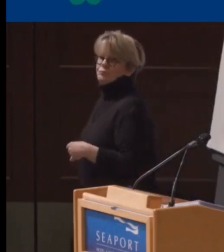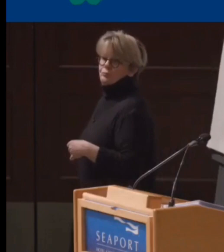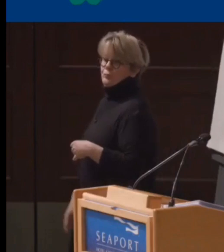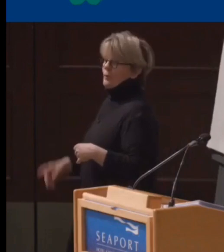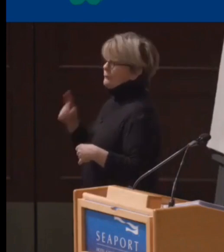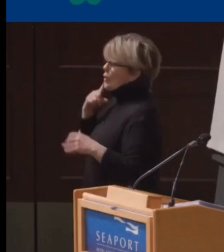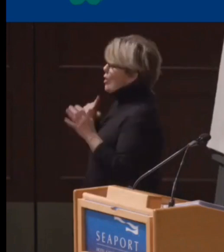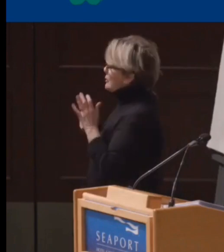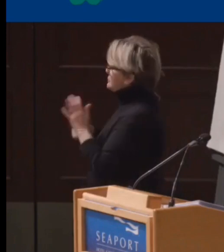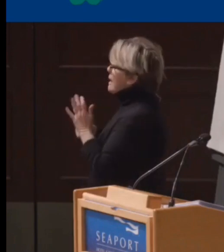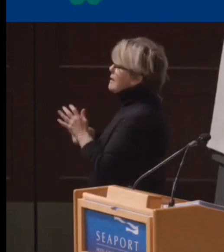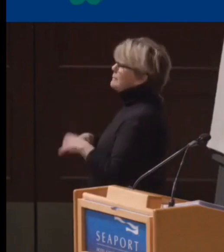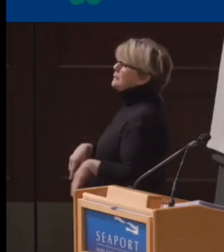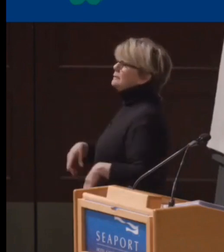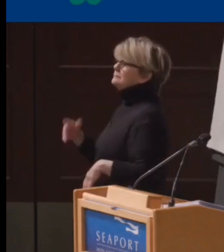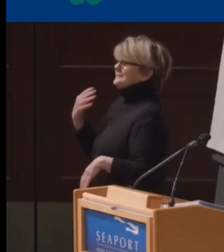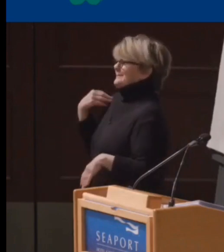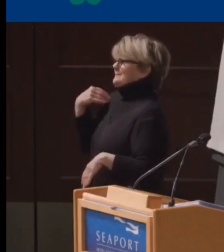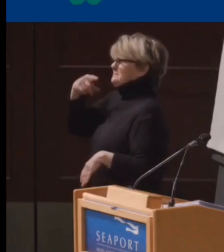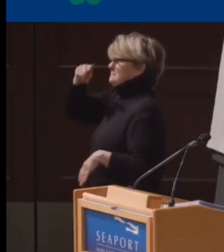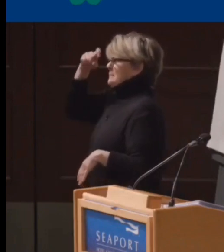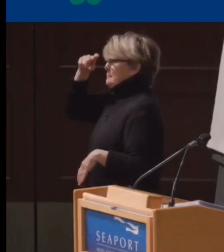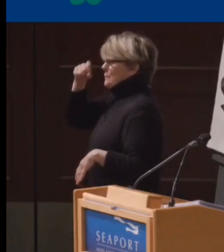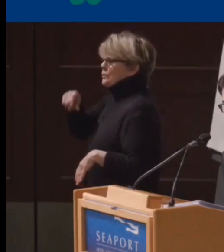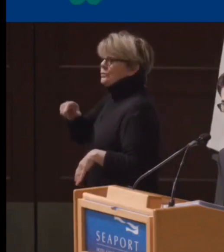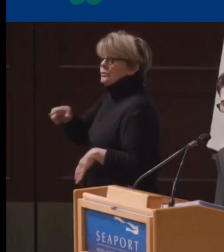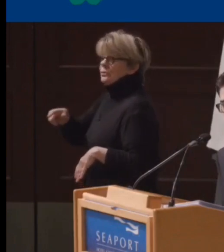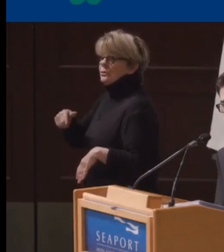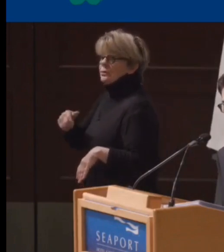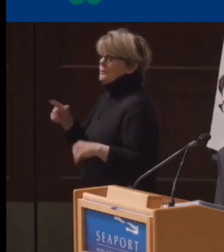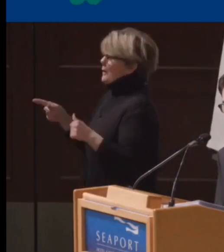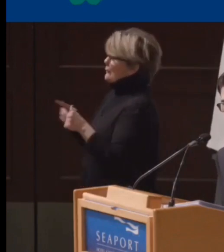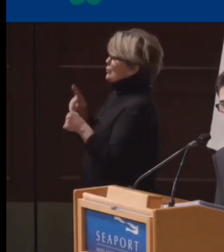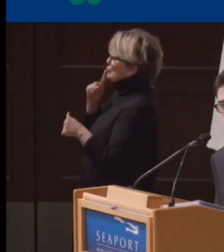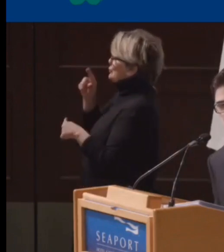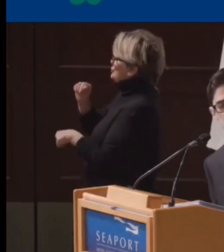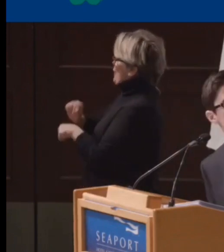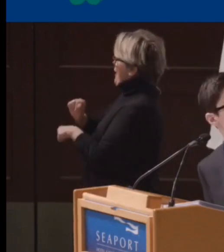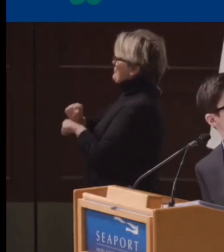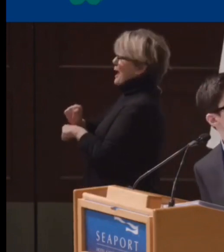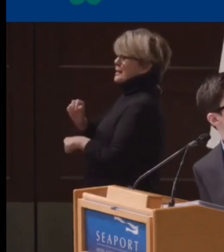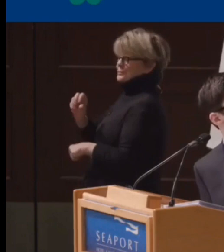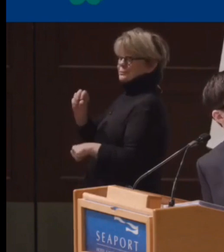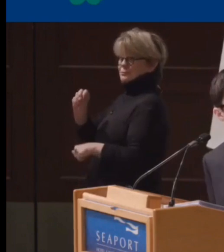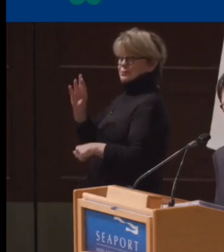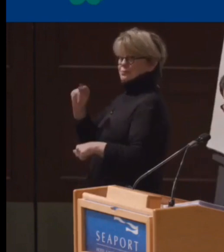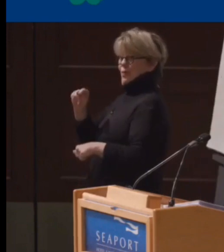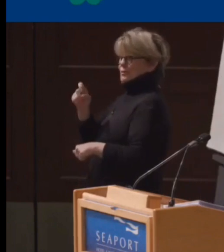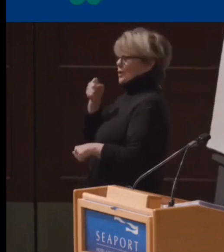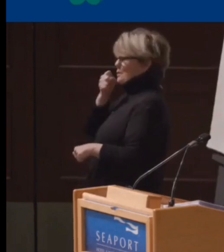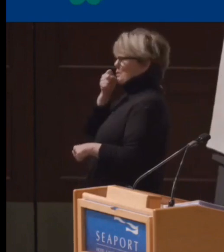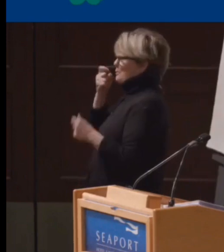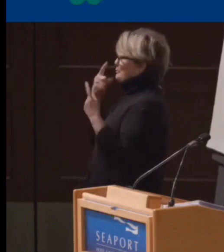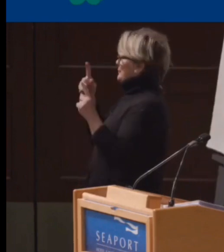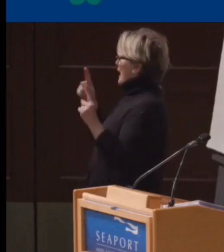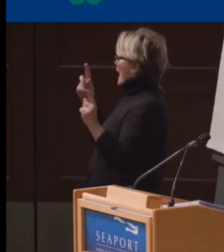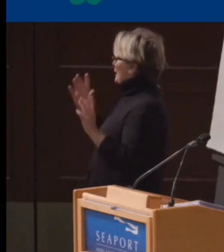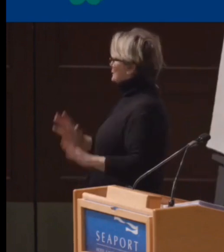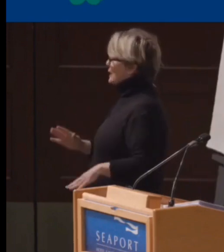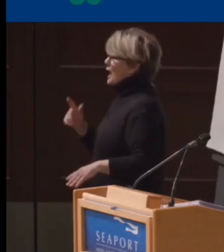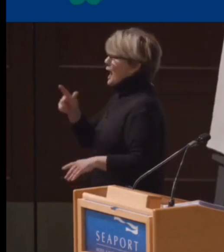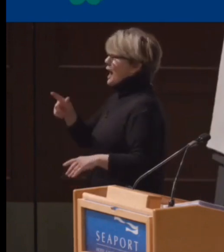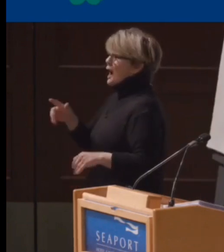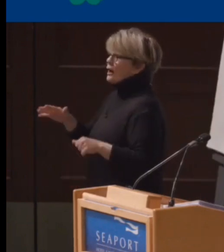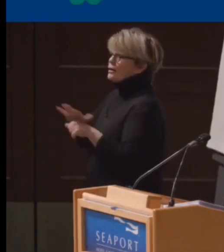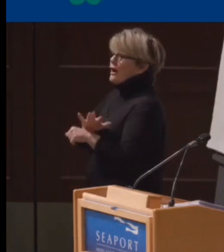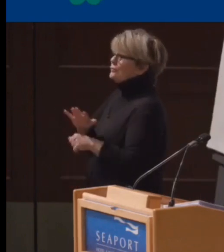For example, this past summer, I had my first real job as a sportscaster. I covered the Special